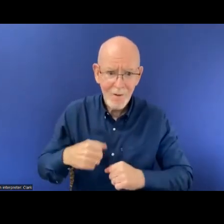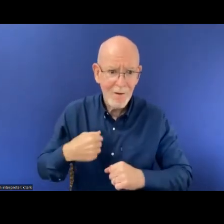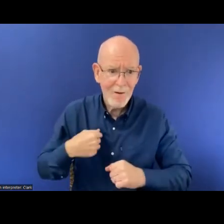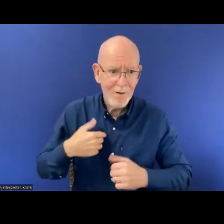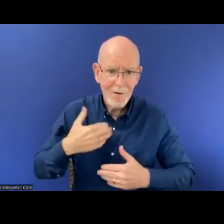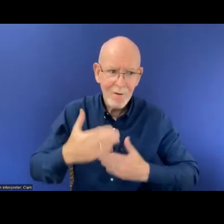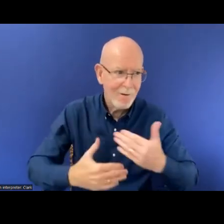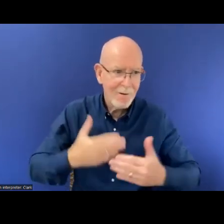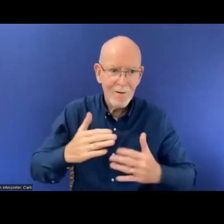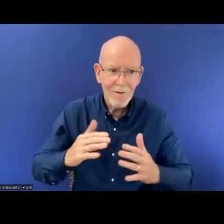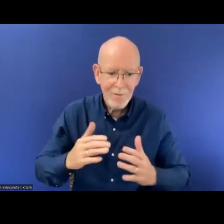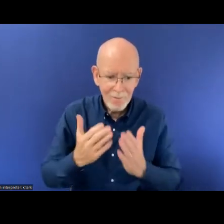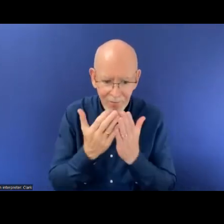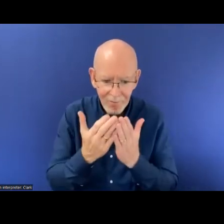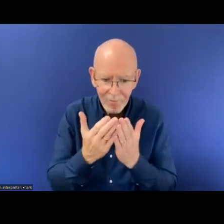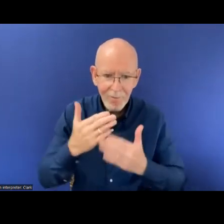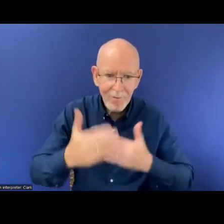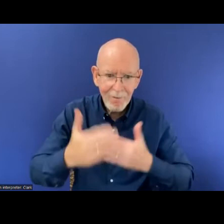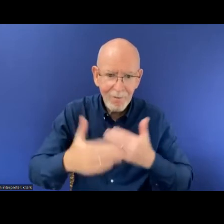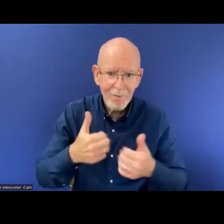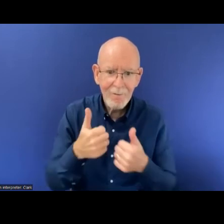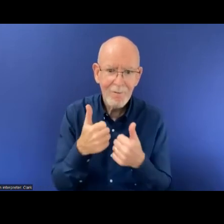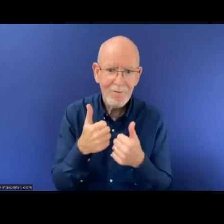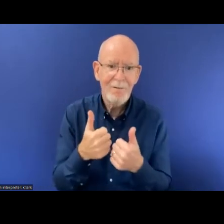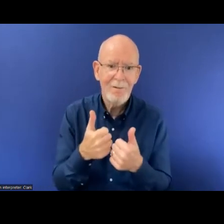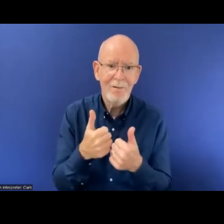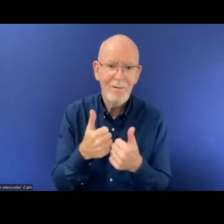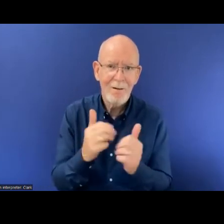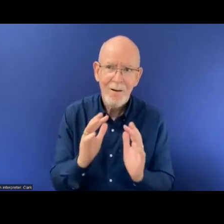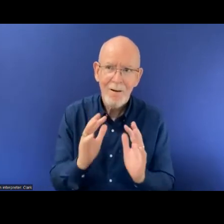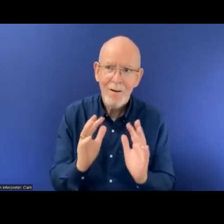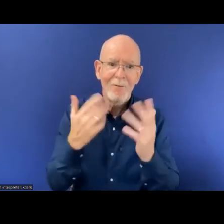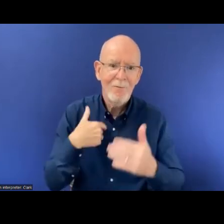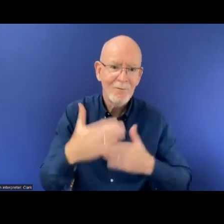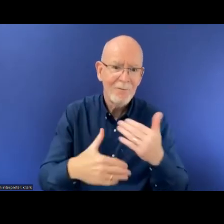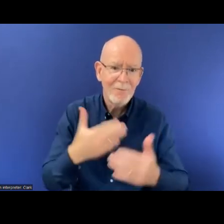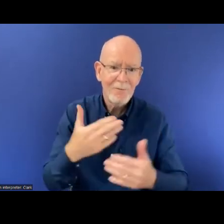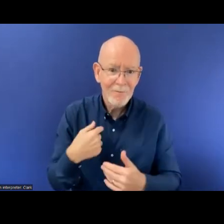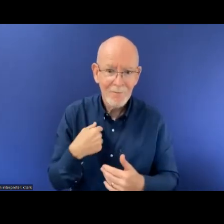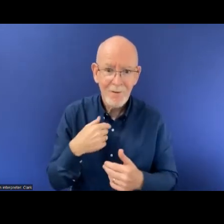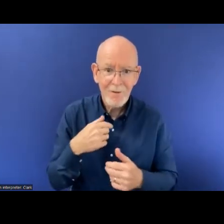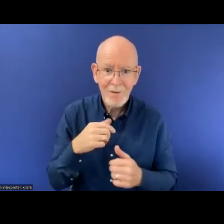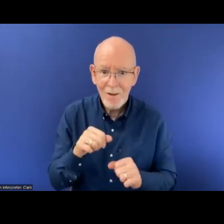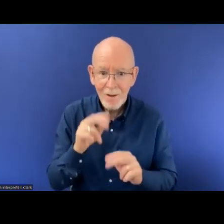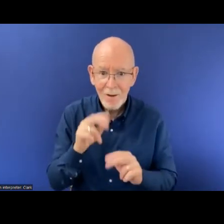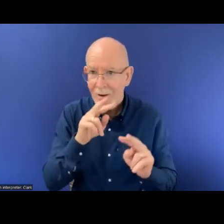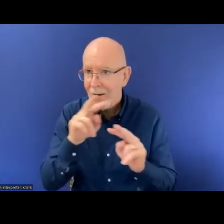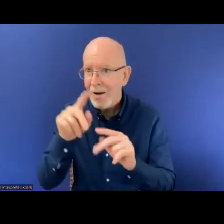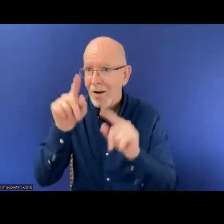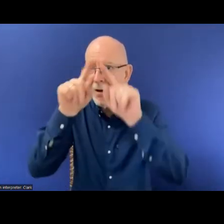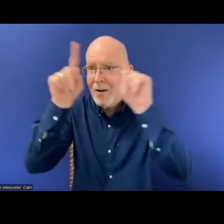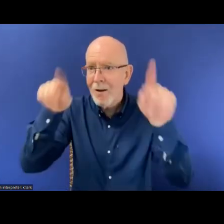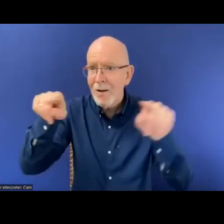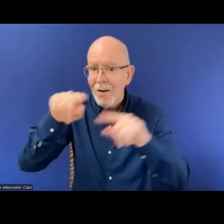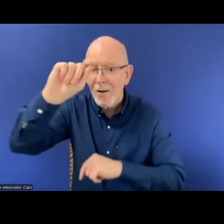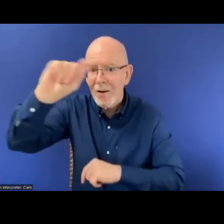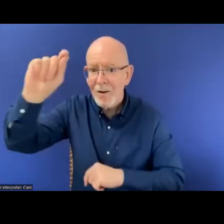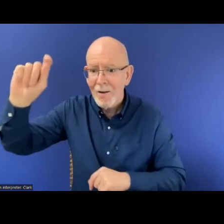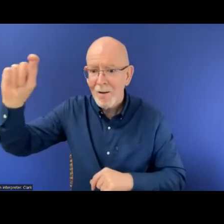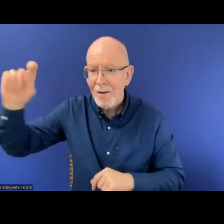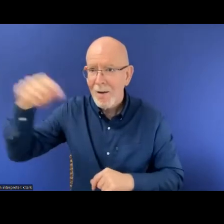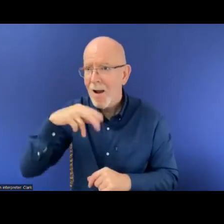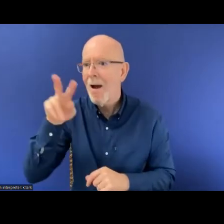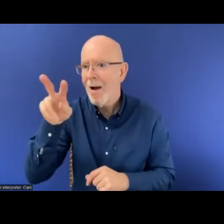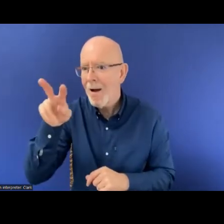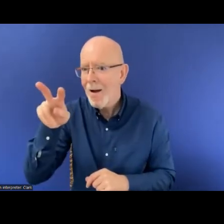to see the chalkboard clearly. And I'd like to encourage other children out there, don't be shy. It's not a problem to